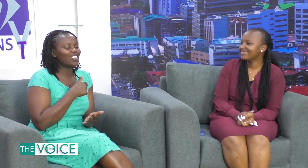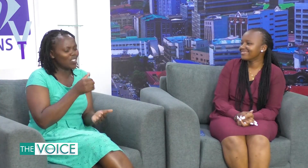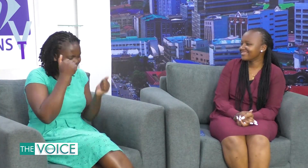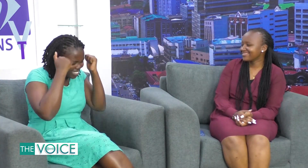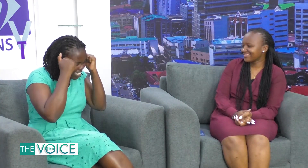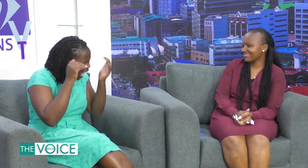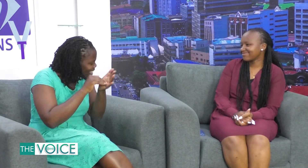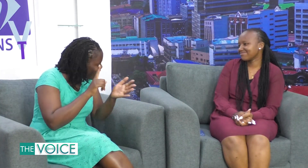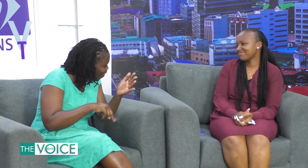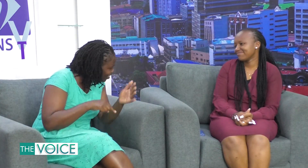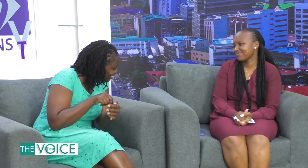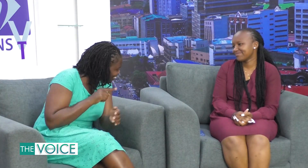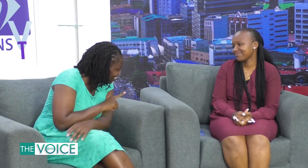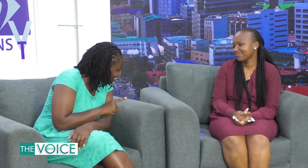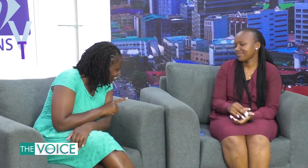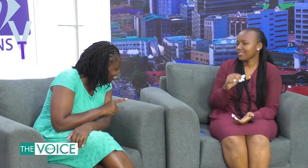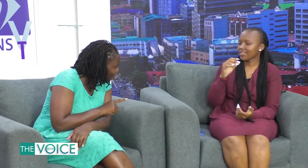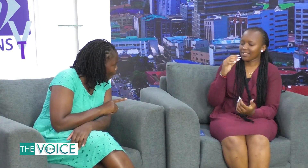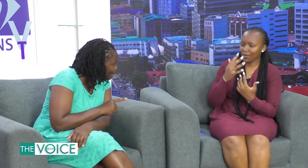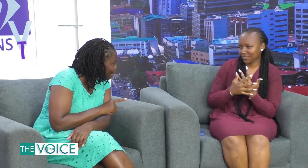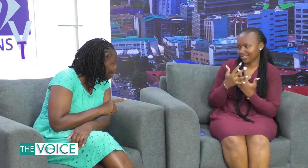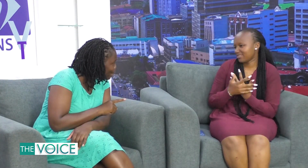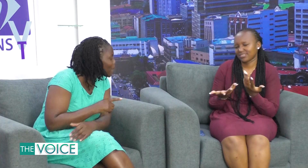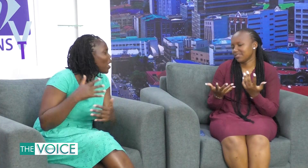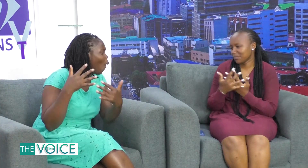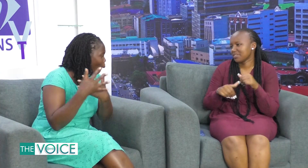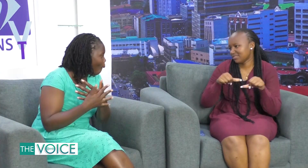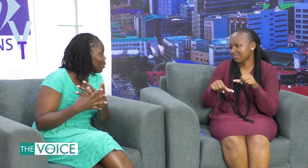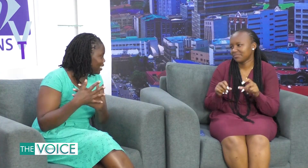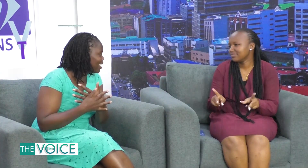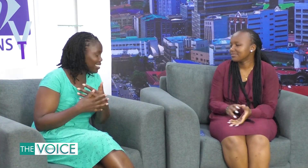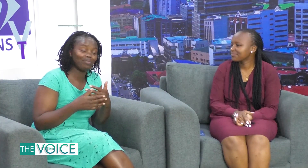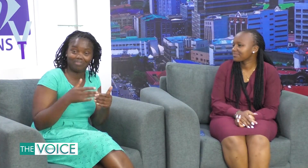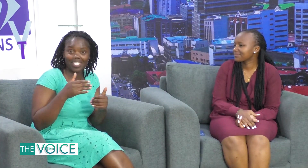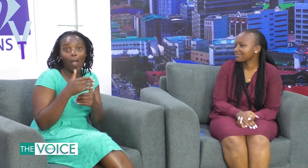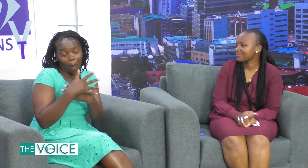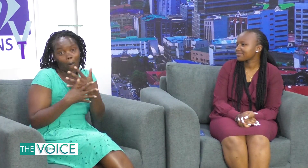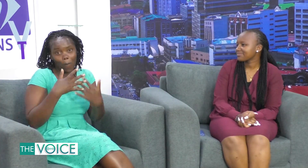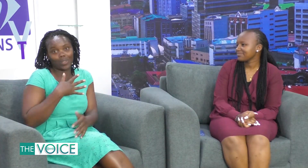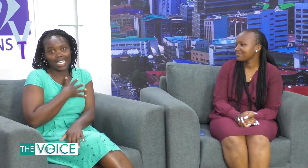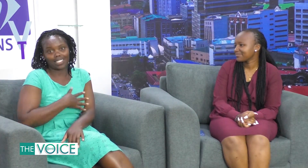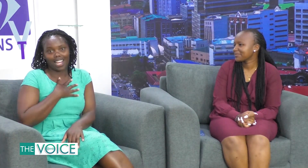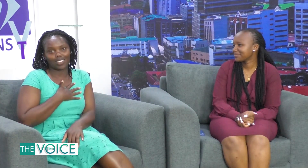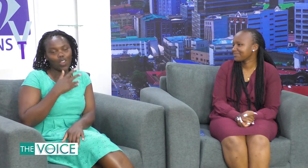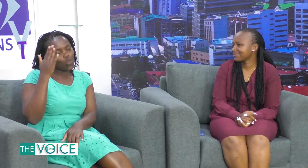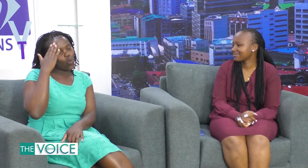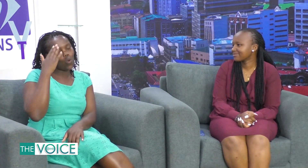Maybe would you tell us about your course exactly? I'm taking a computer course, that's IT. Now you